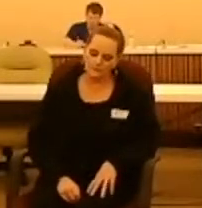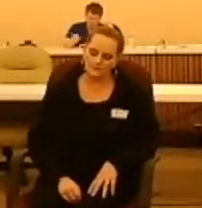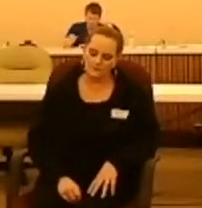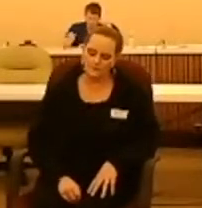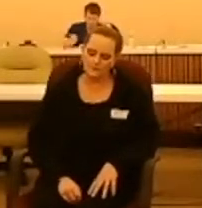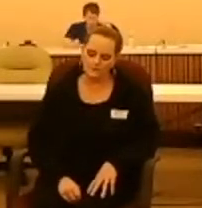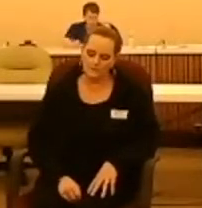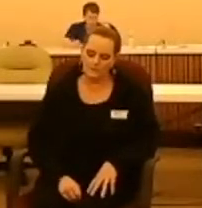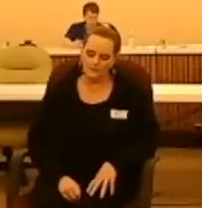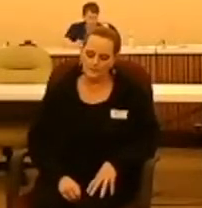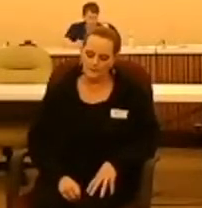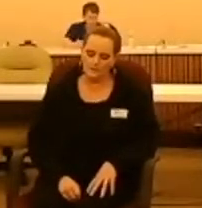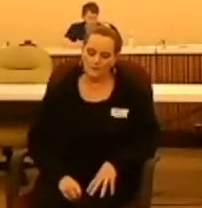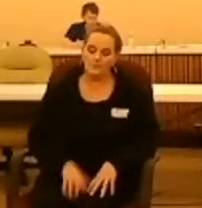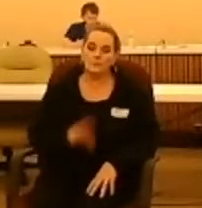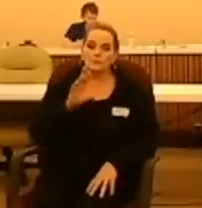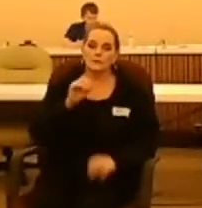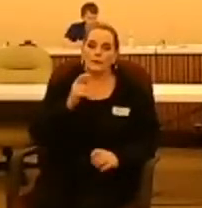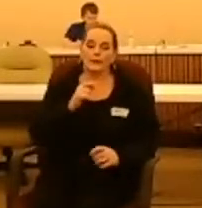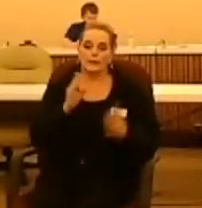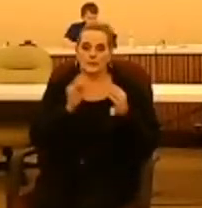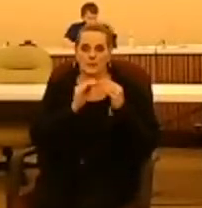okay. Any further discussion?